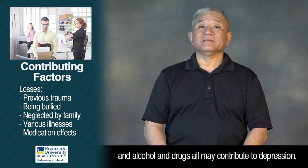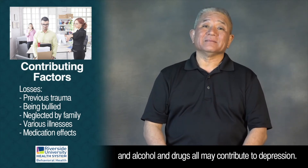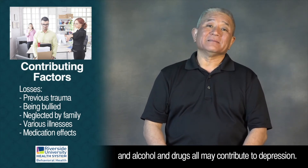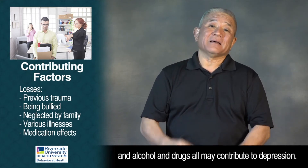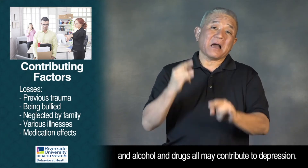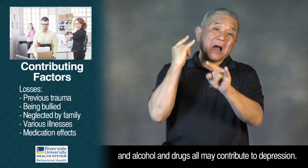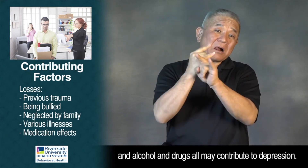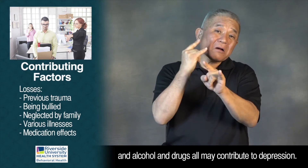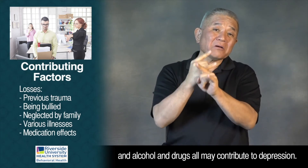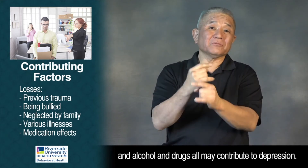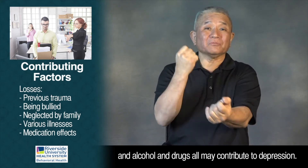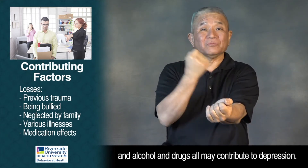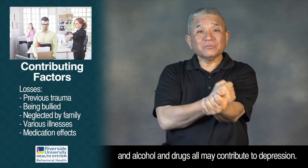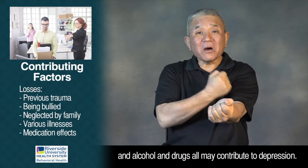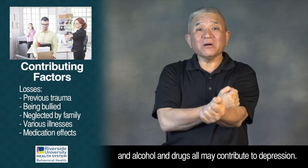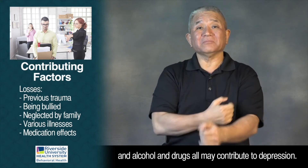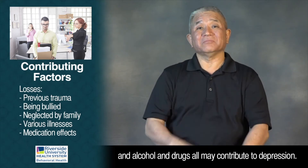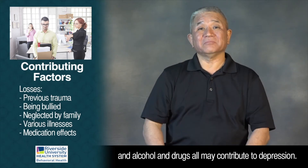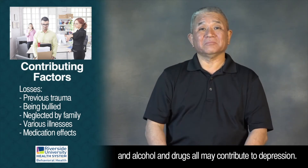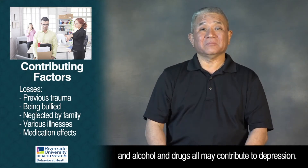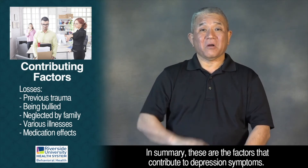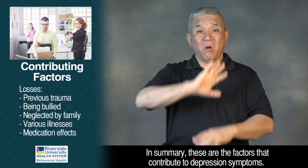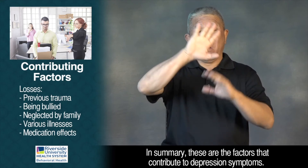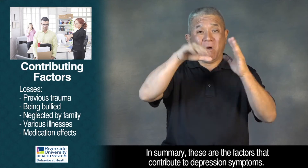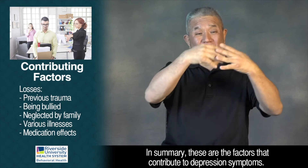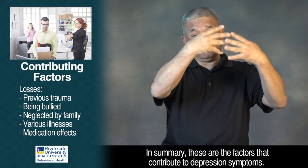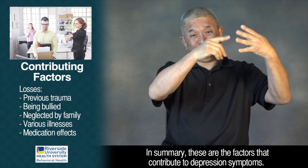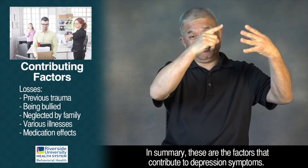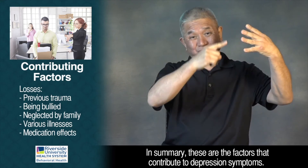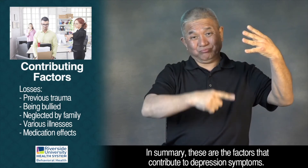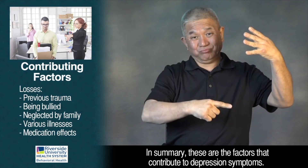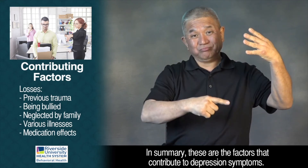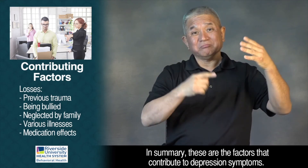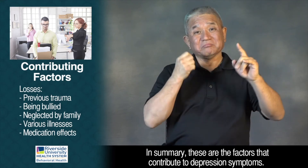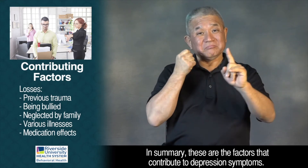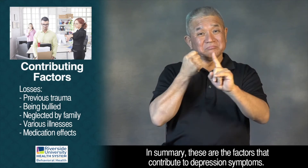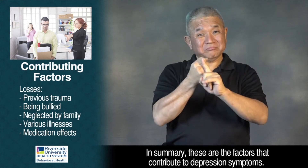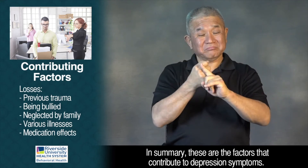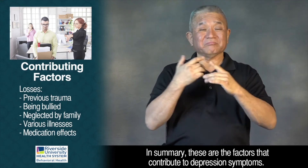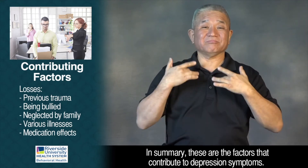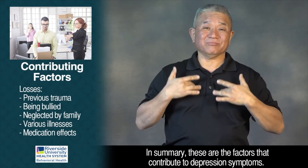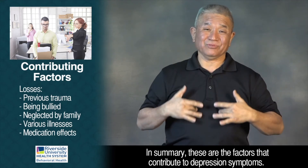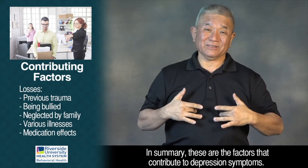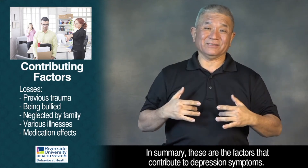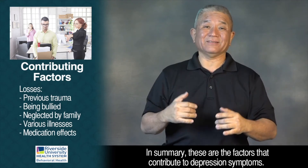And alcohol and drugs that may contribute to depression. In summary, these are the factors that contribute to depression